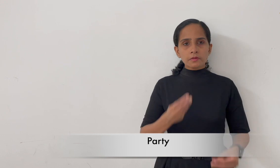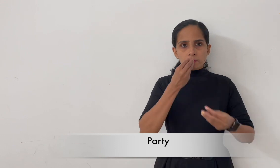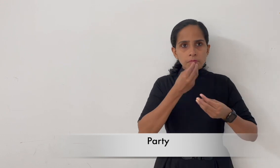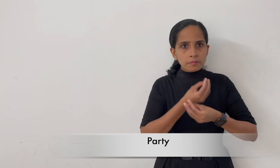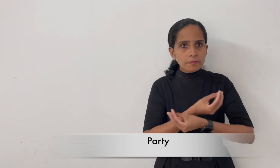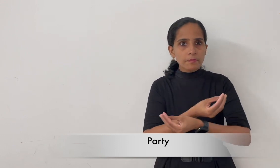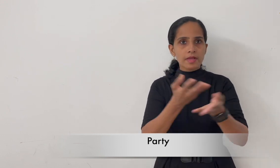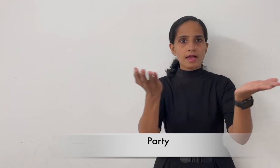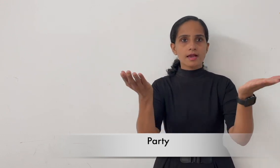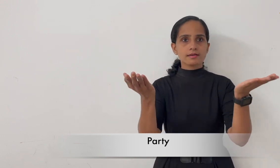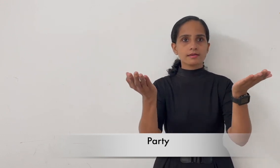Party.